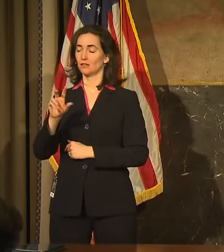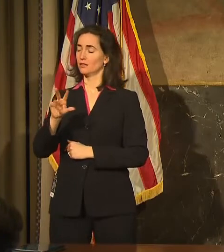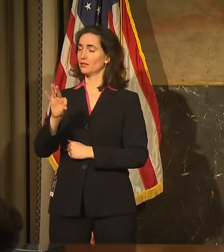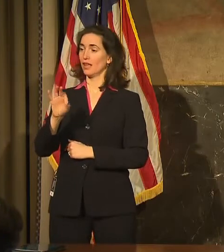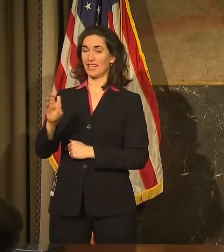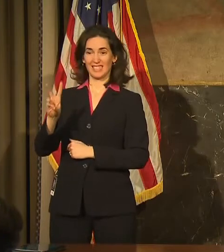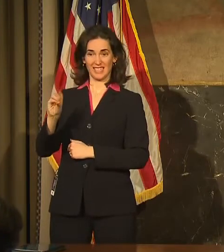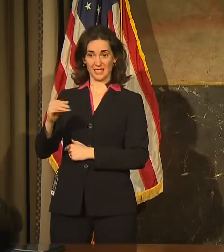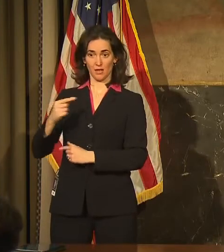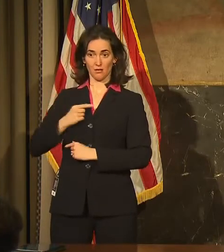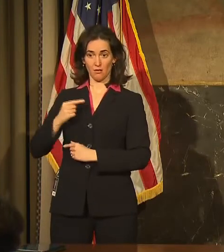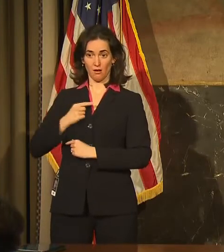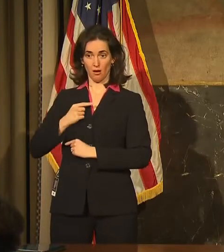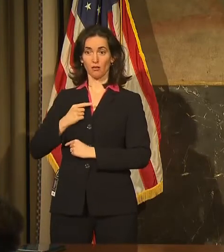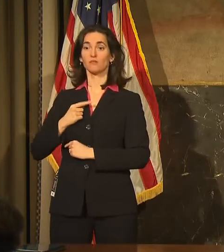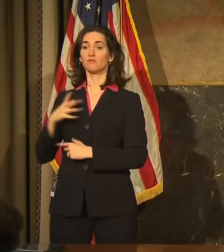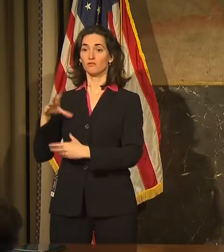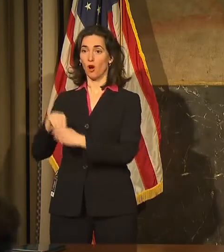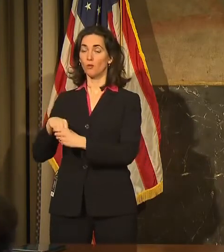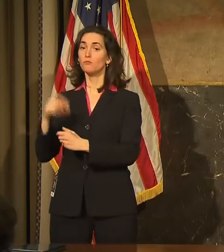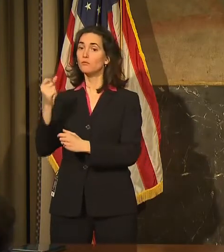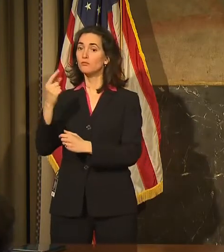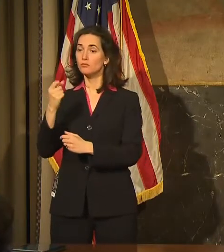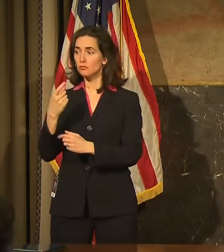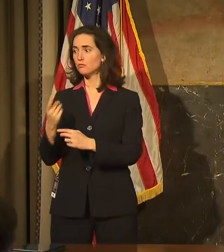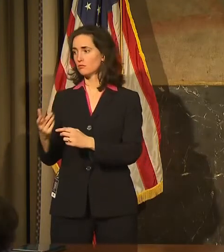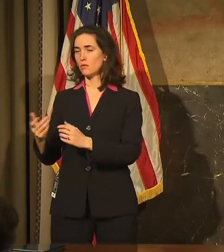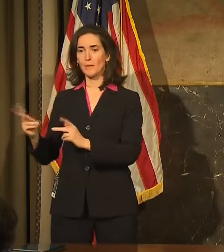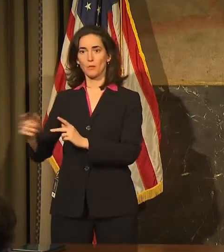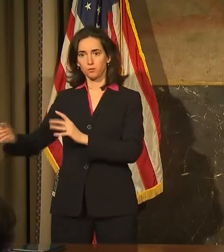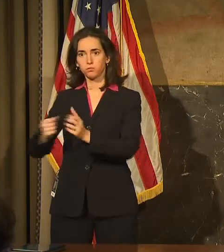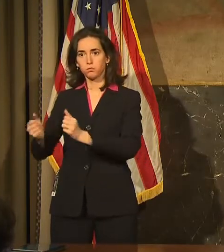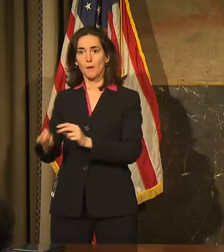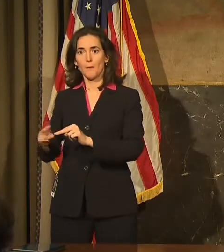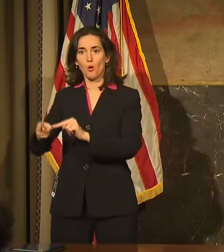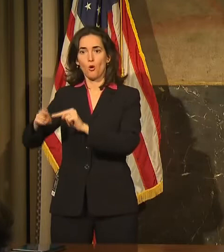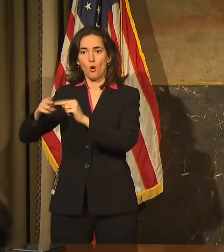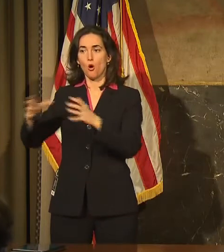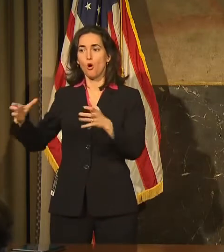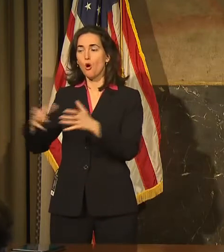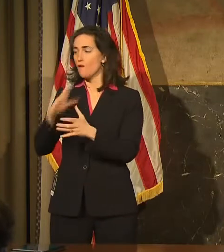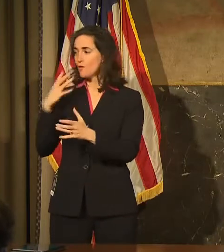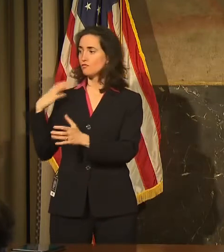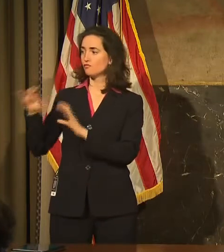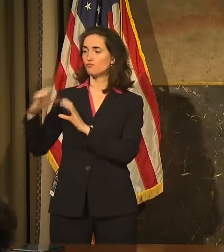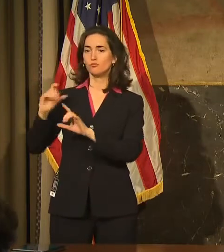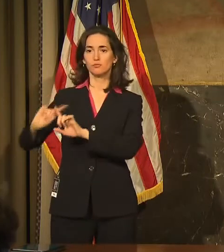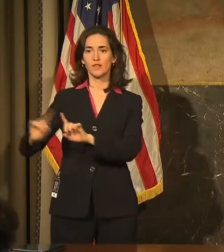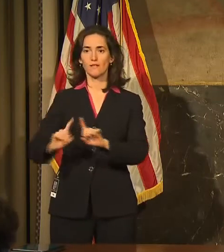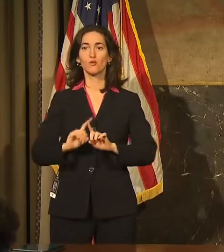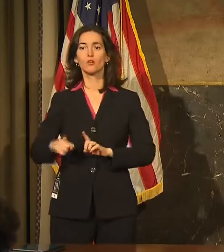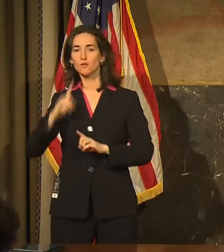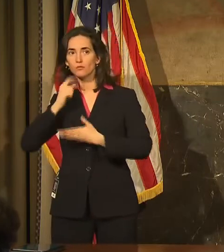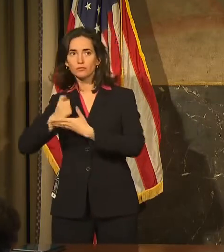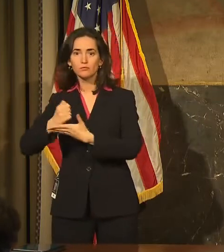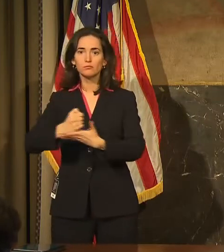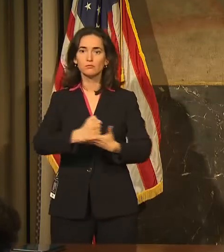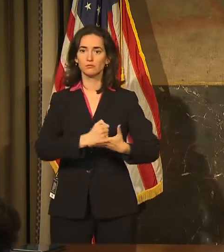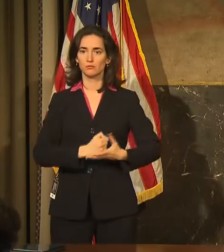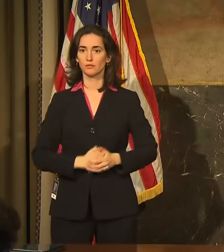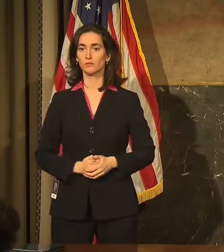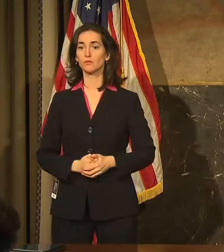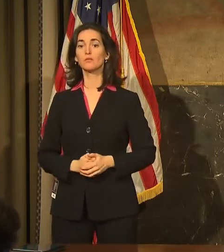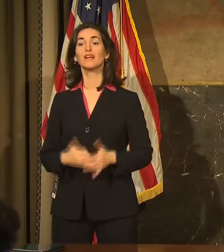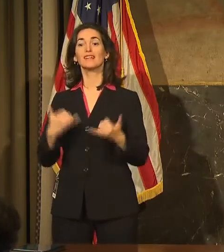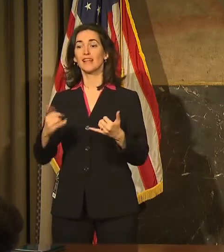and that number increases as it needs to take on additional missions that they are being assigned. Currently, they're